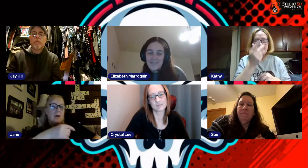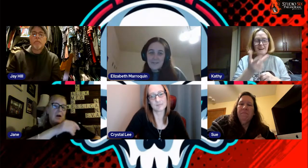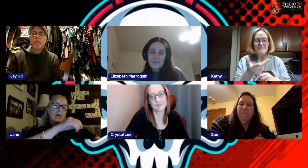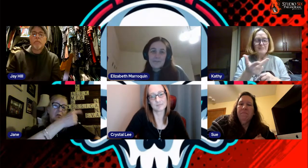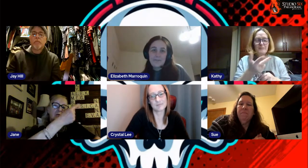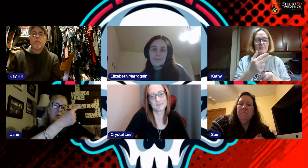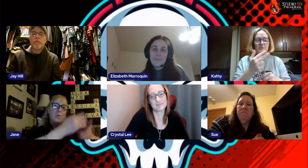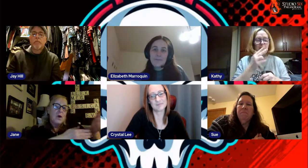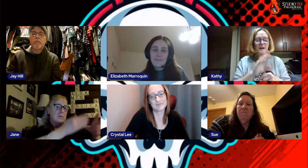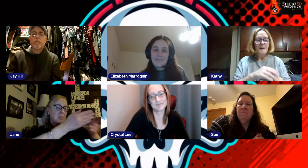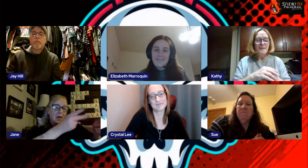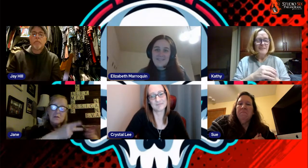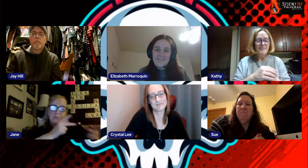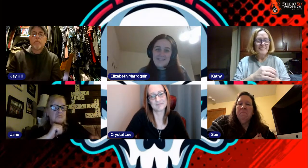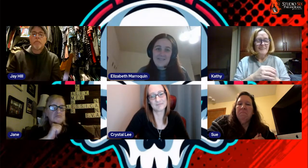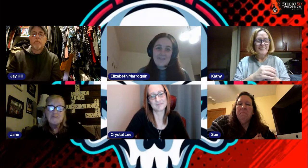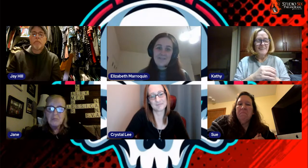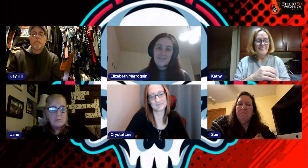kind of fun. You got the